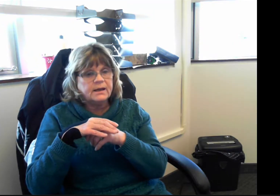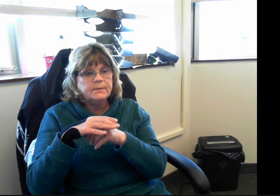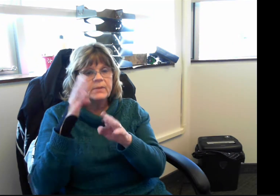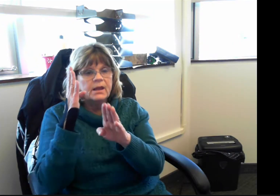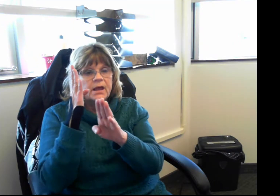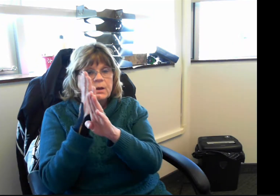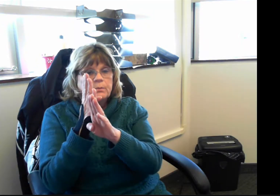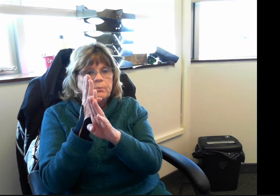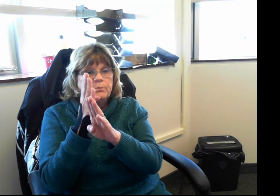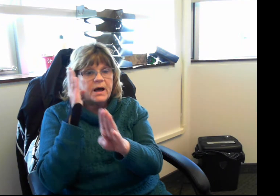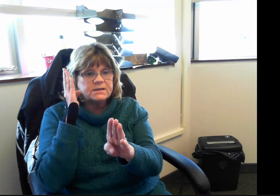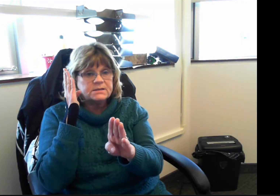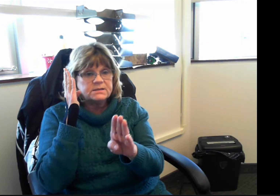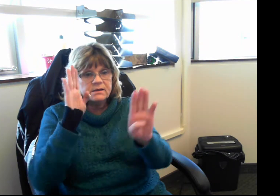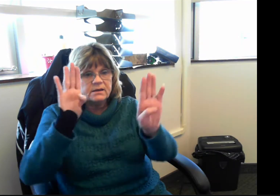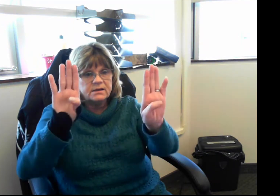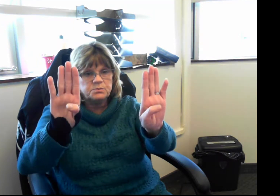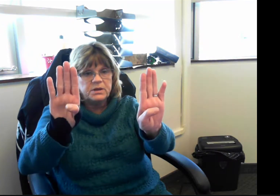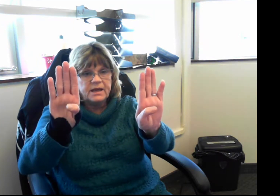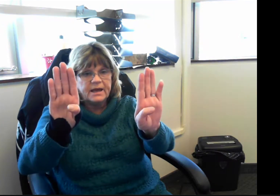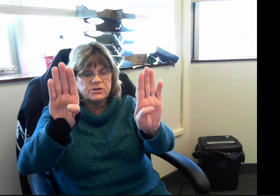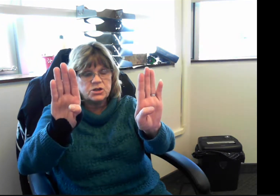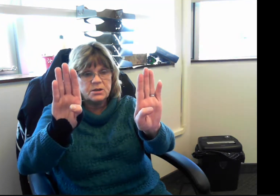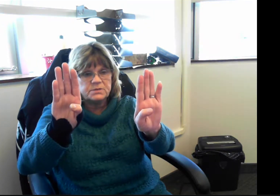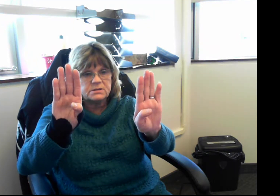Okay. Bus. It's B hand shapes.